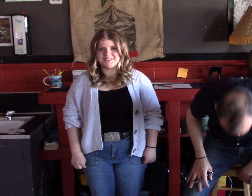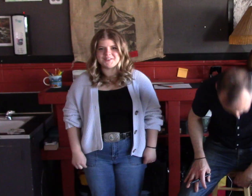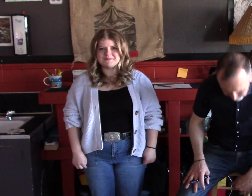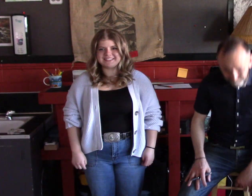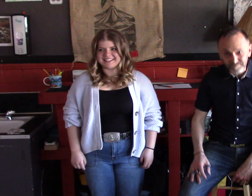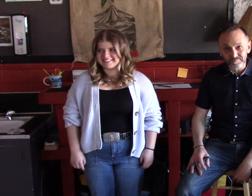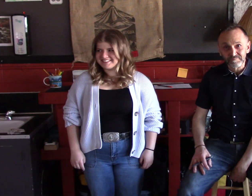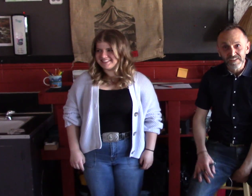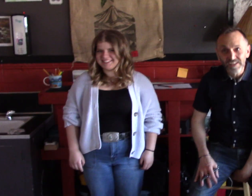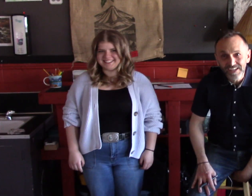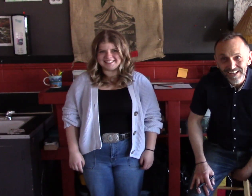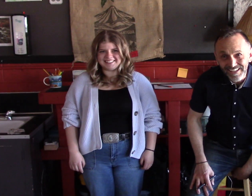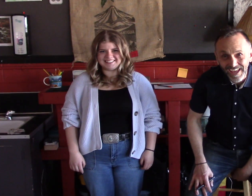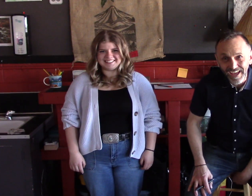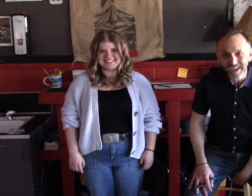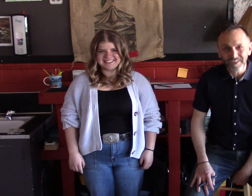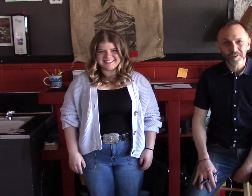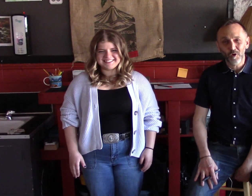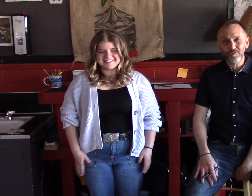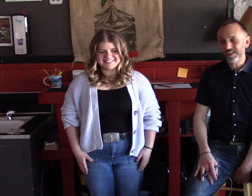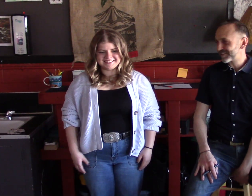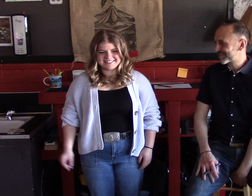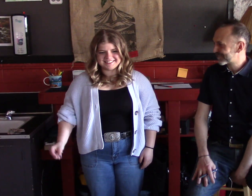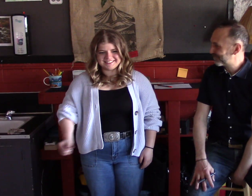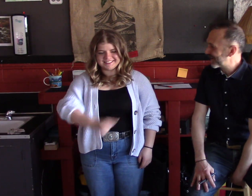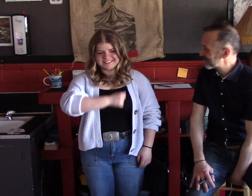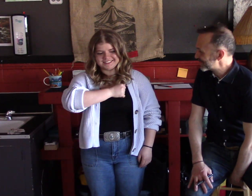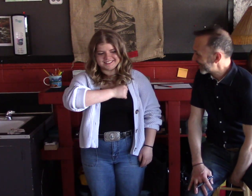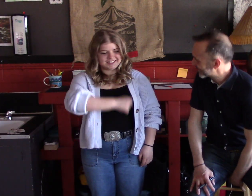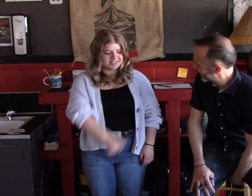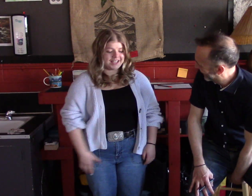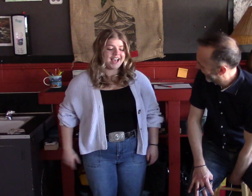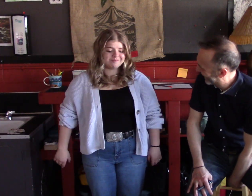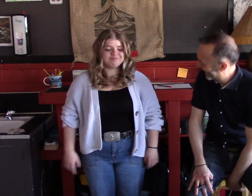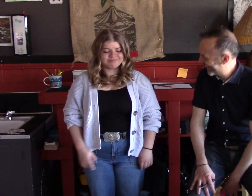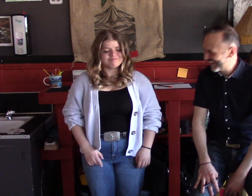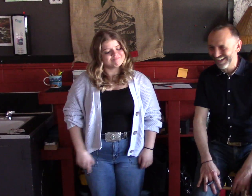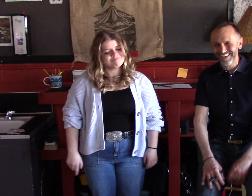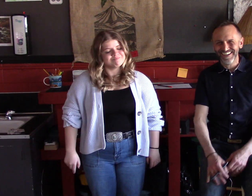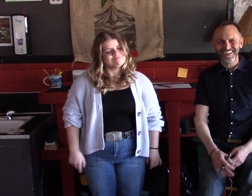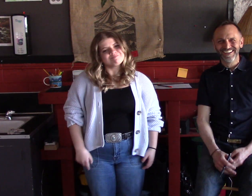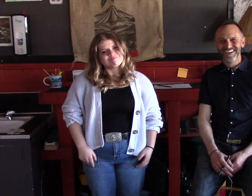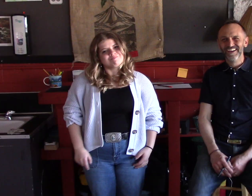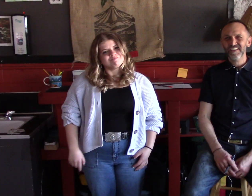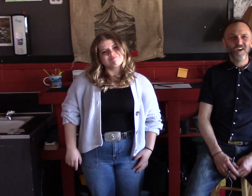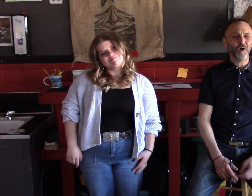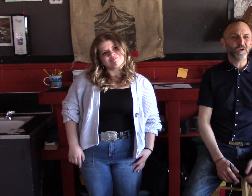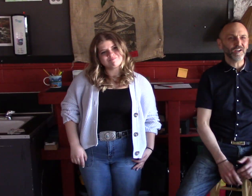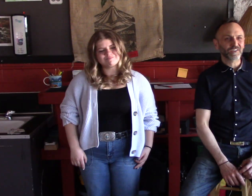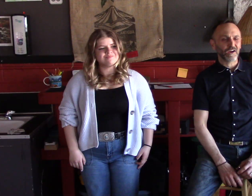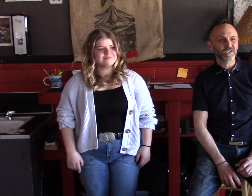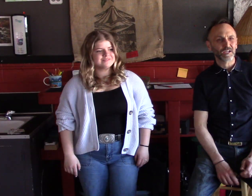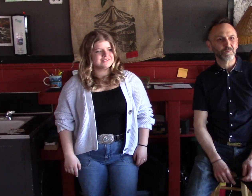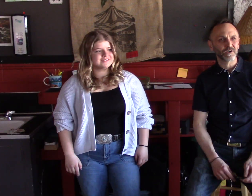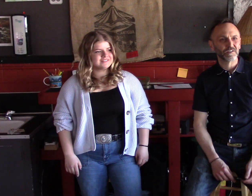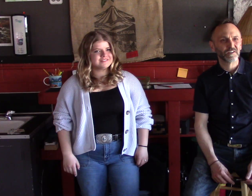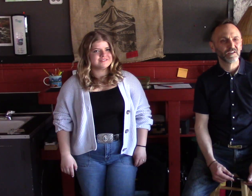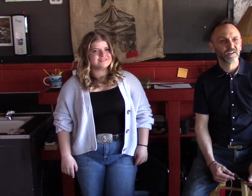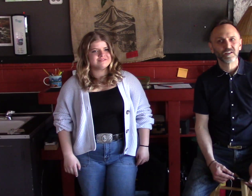No mistakes. Hopefully funny mistakes. Yeah. Oh, we don't have counting up there. That's